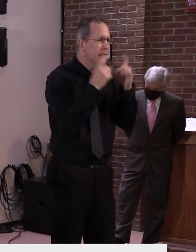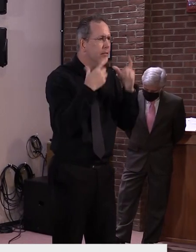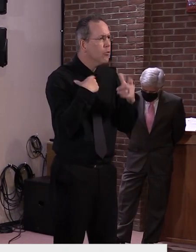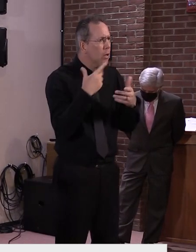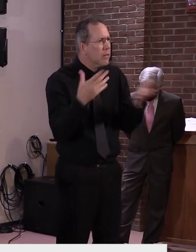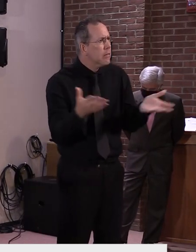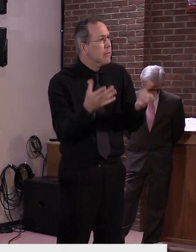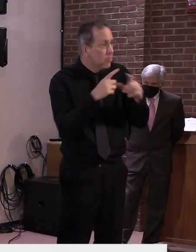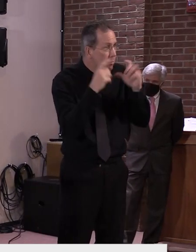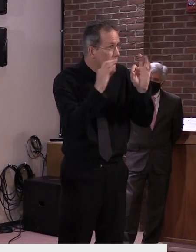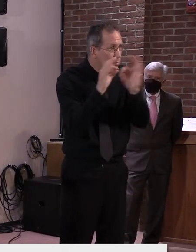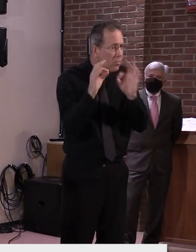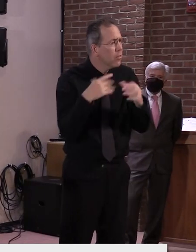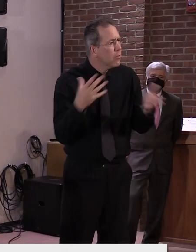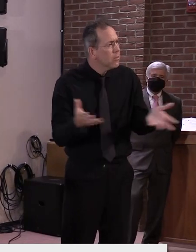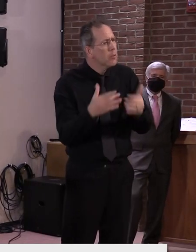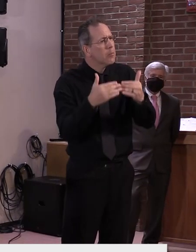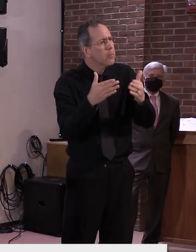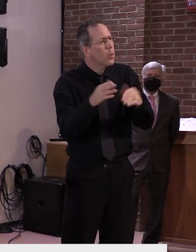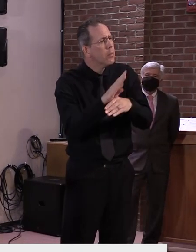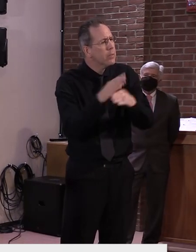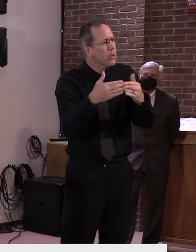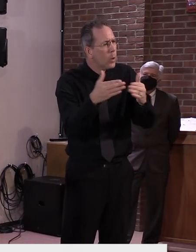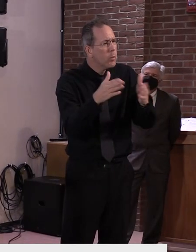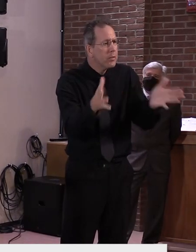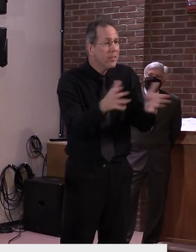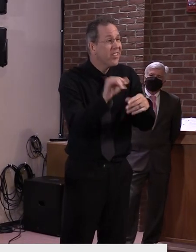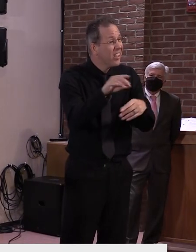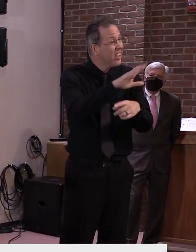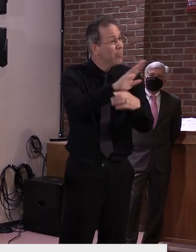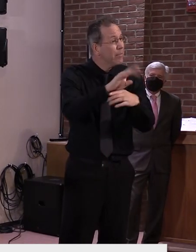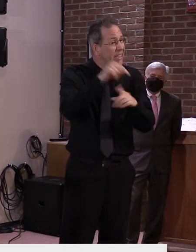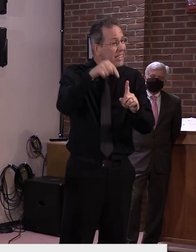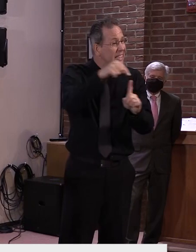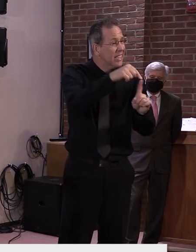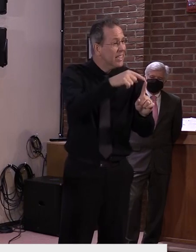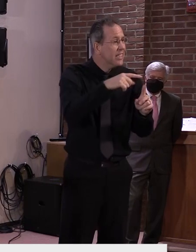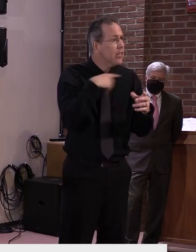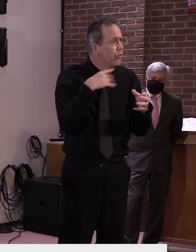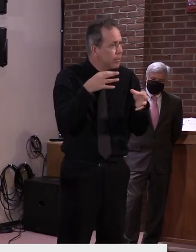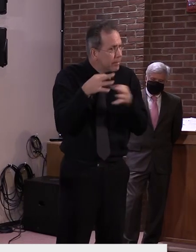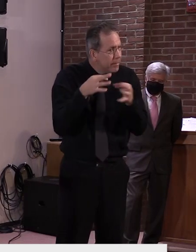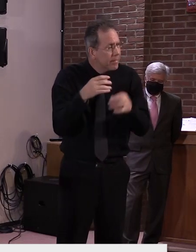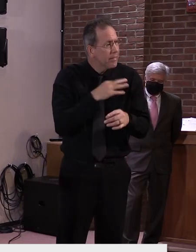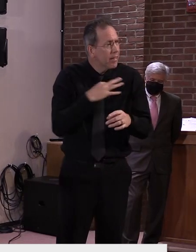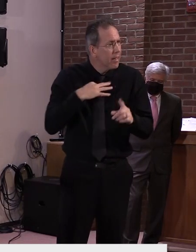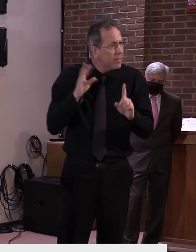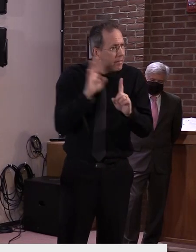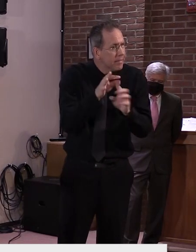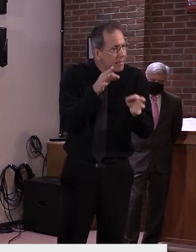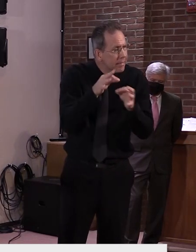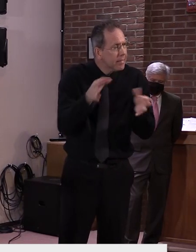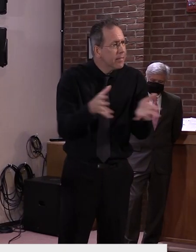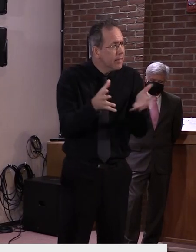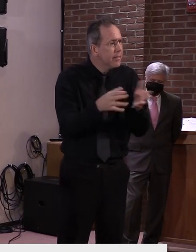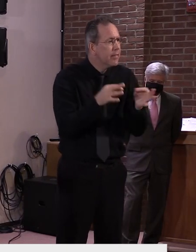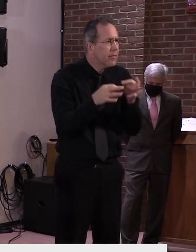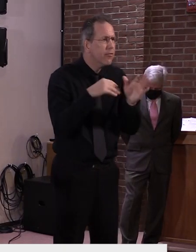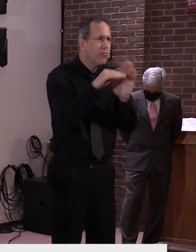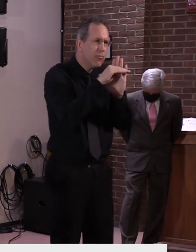made it mandatory for those businesses to have their employees wearing masks. We made masks mandatory for